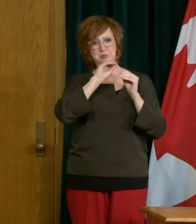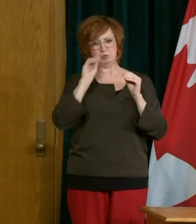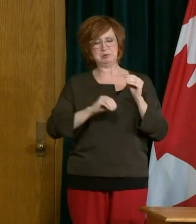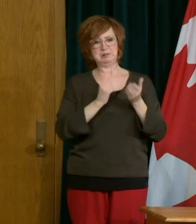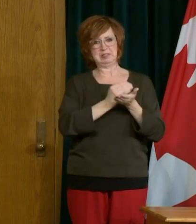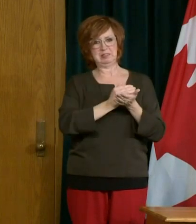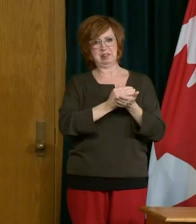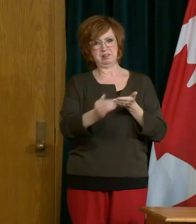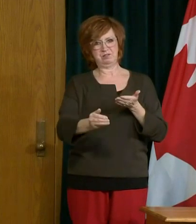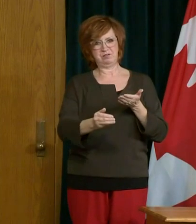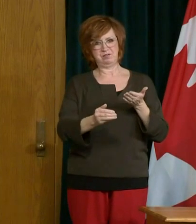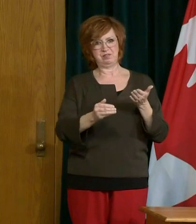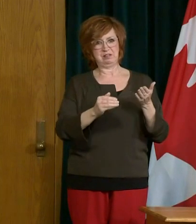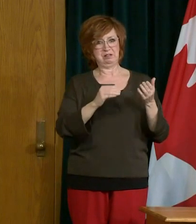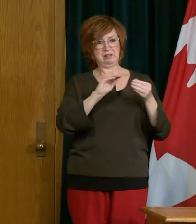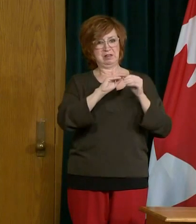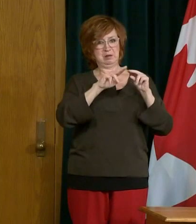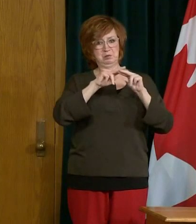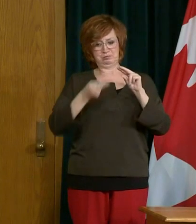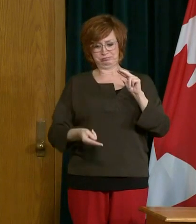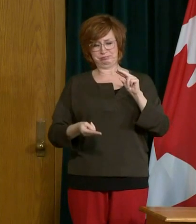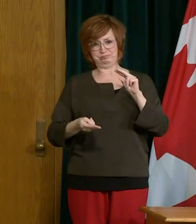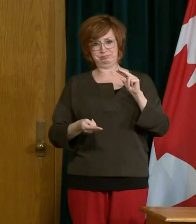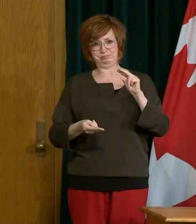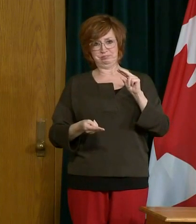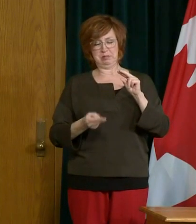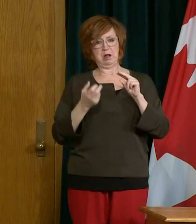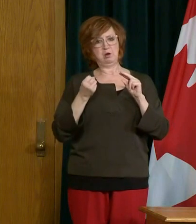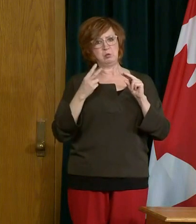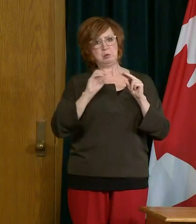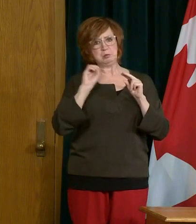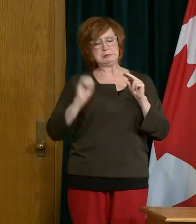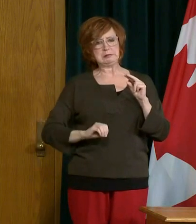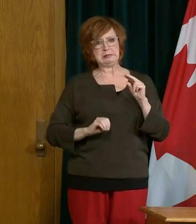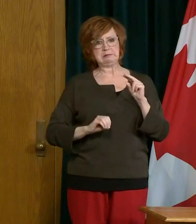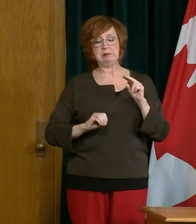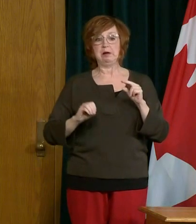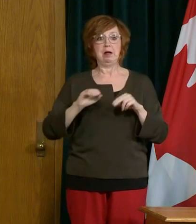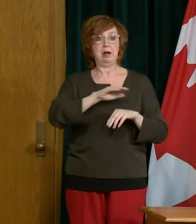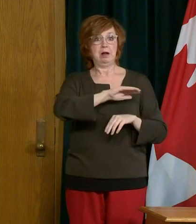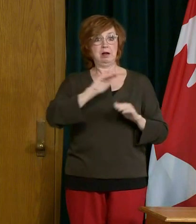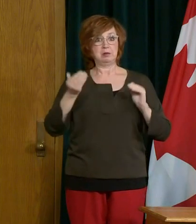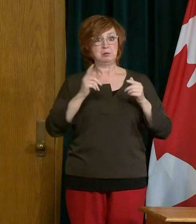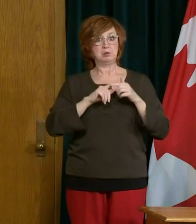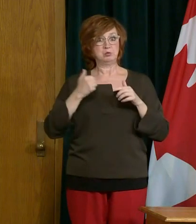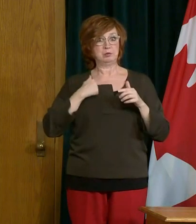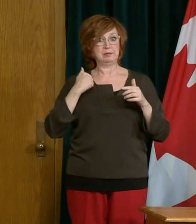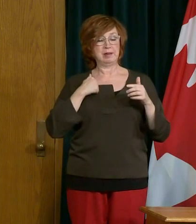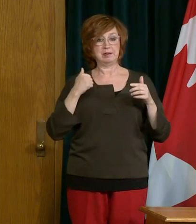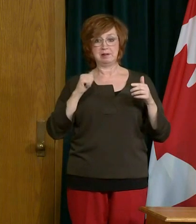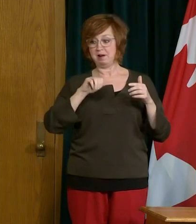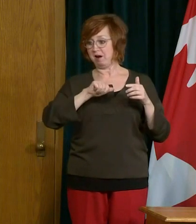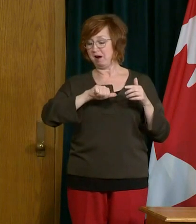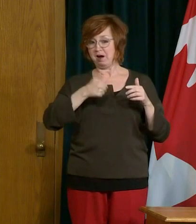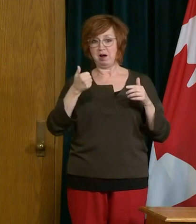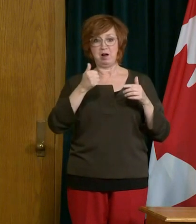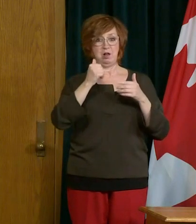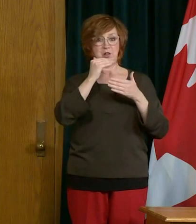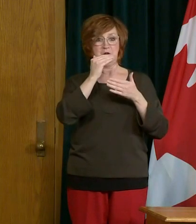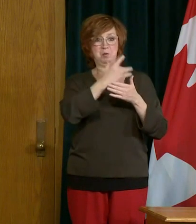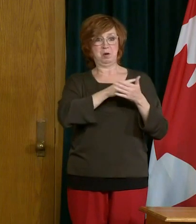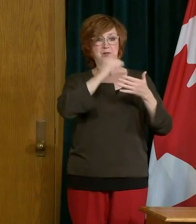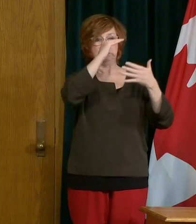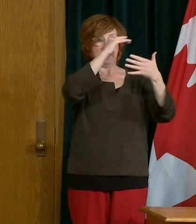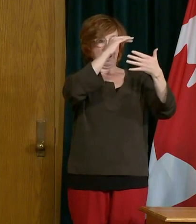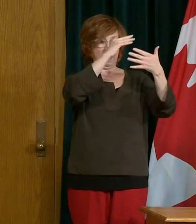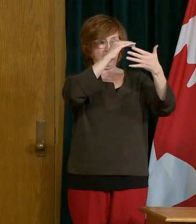lost, and this is very concerning. But it's actually less than any other province in Canada. Every other province has seen a higher rate of